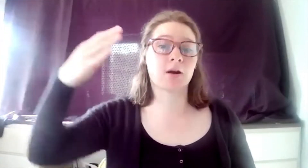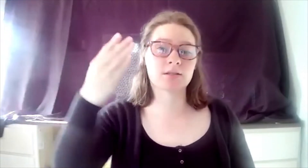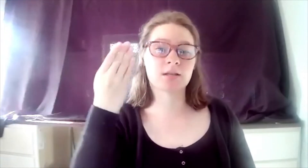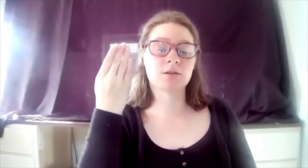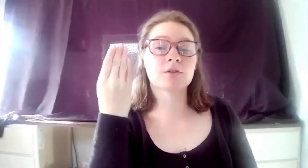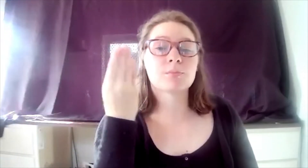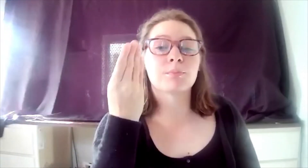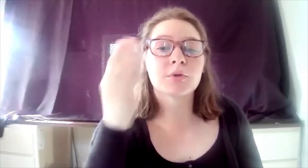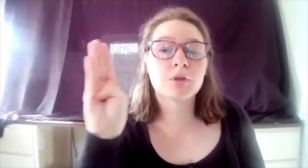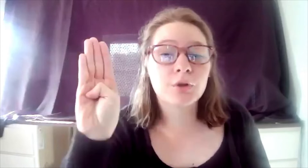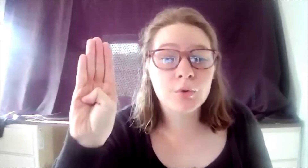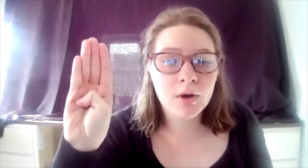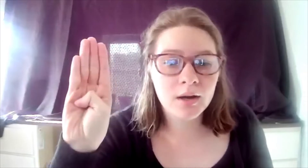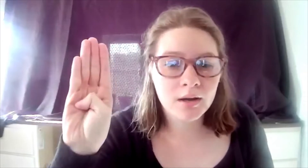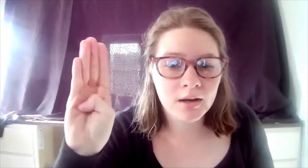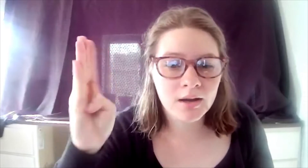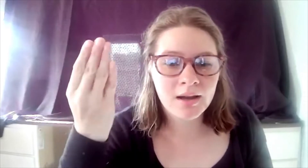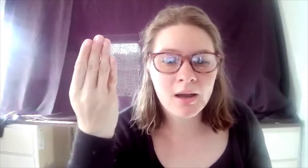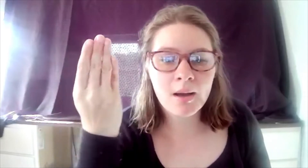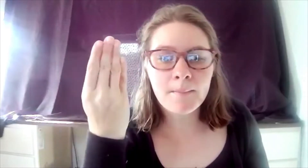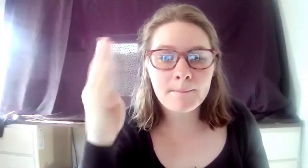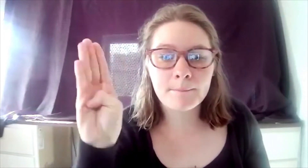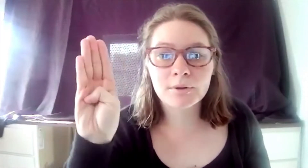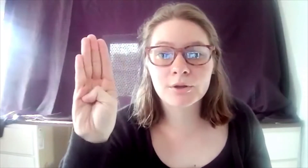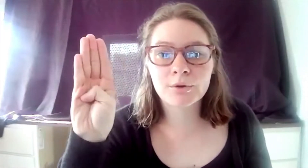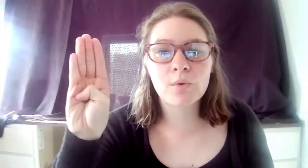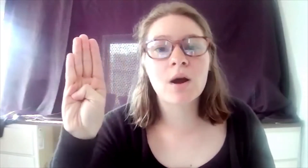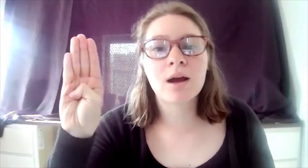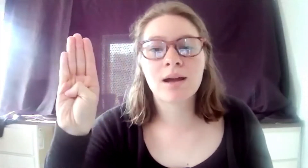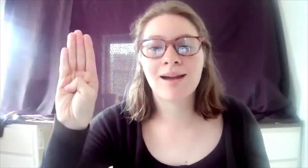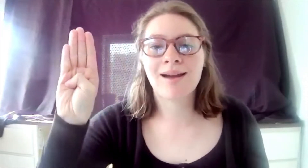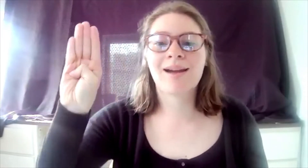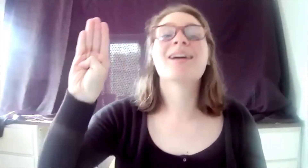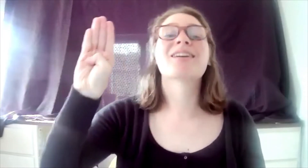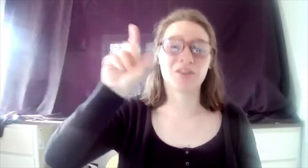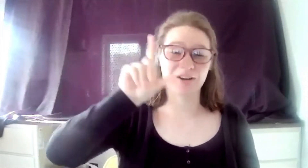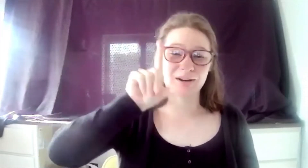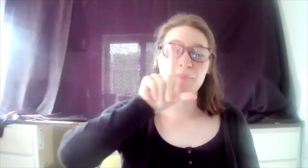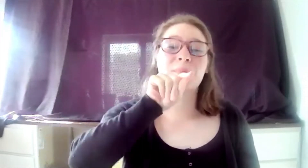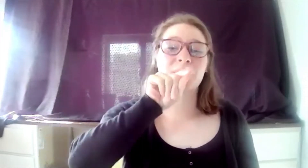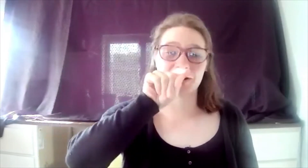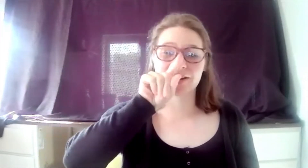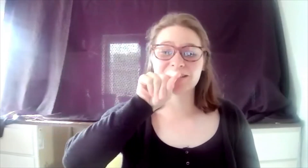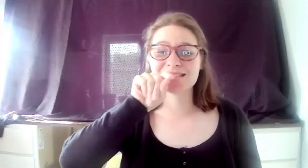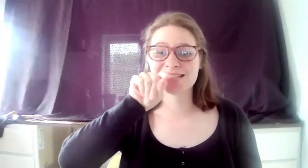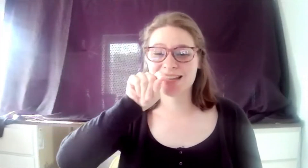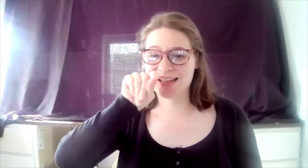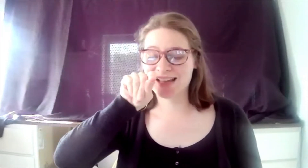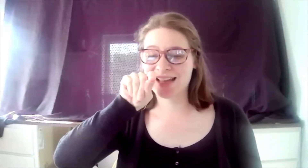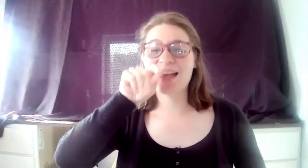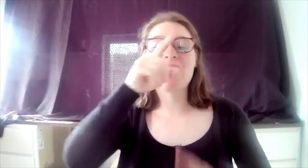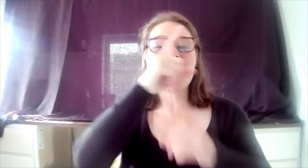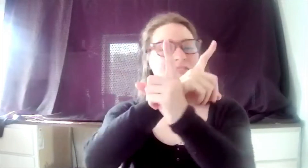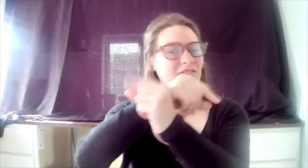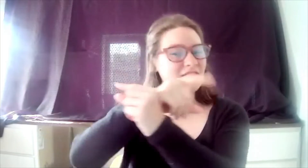Bluebirds. Blue. Blue. Good. Birds.